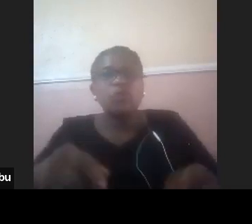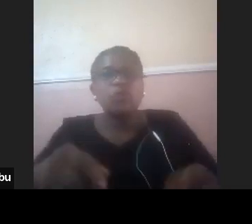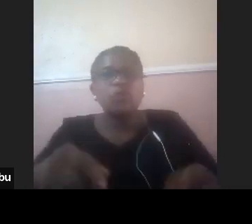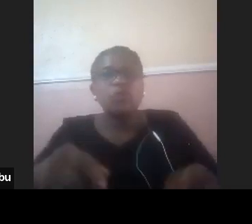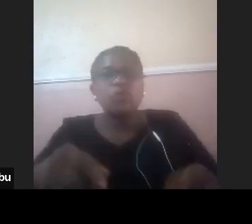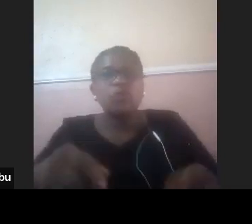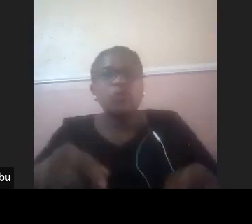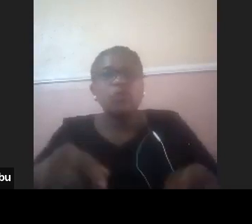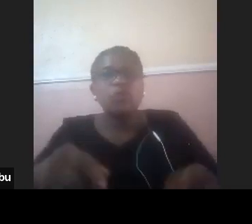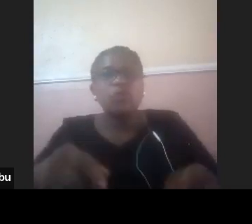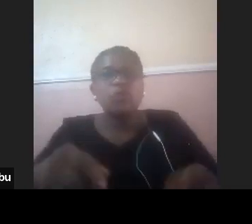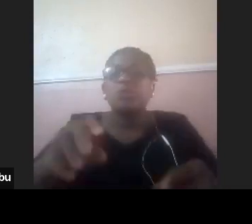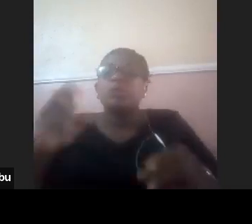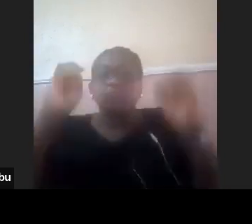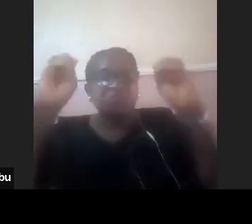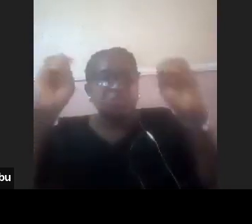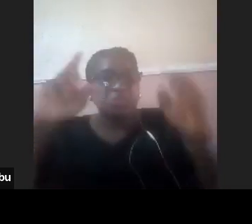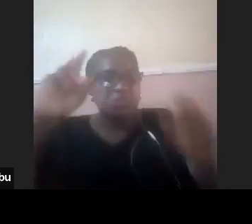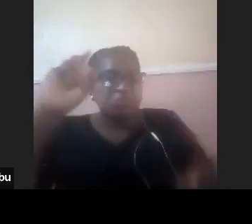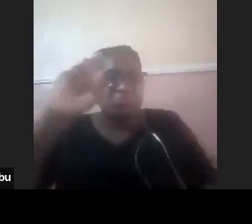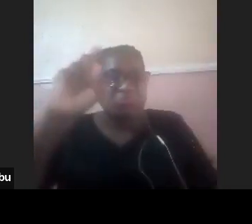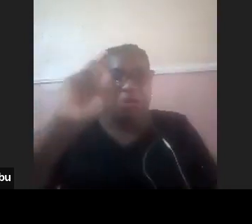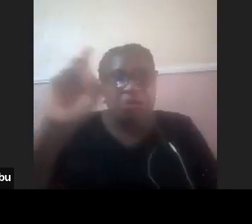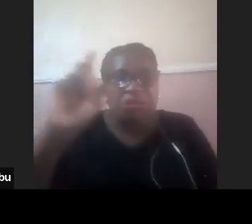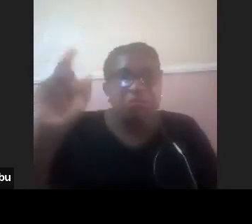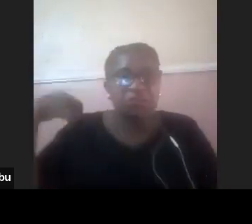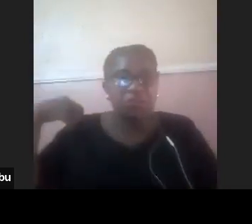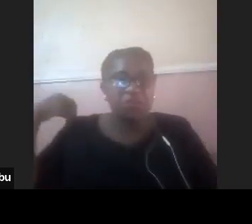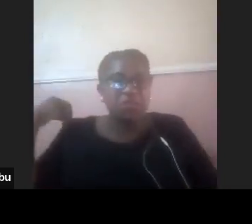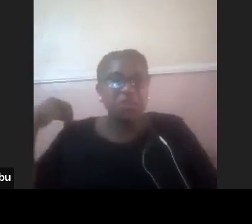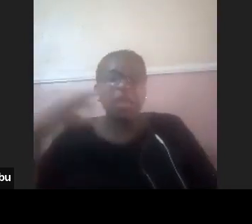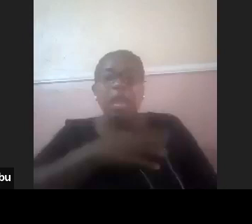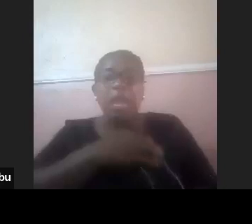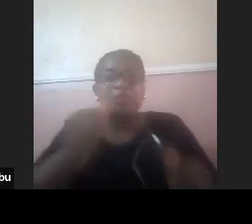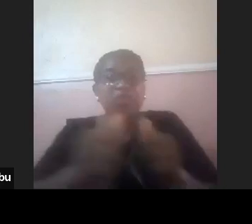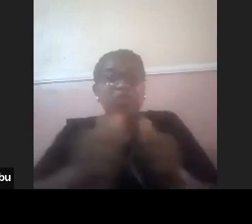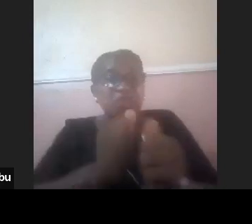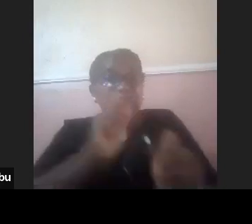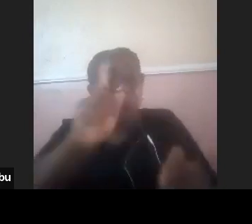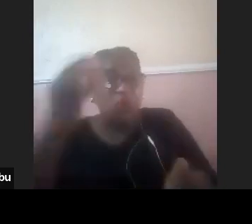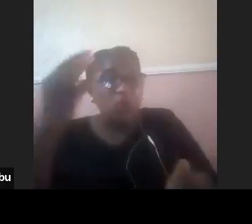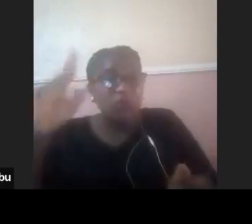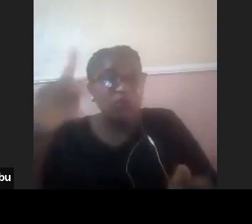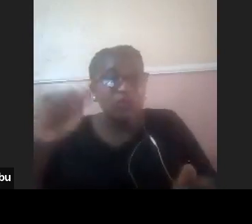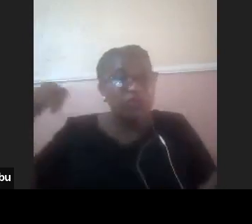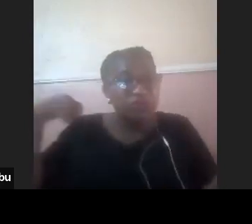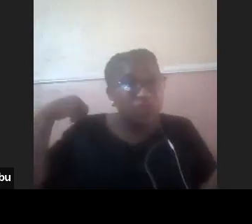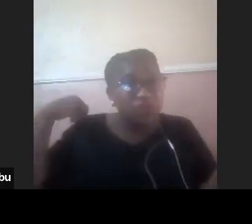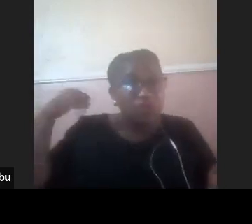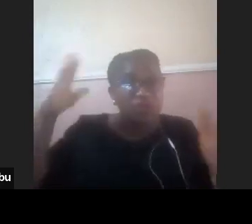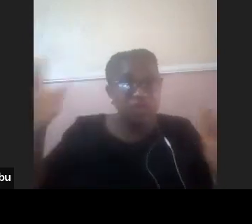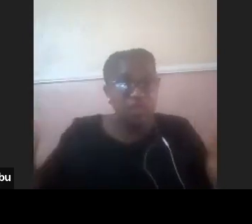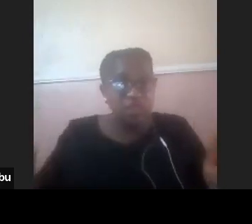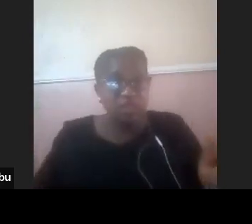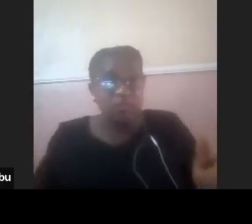and each one of these 100 volunteers teach another 100 different people, you discover that the